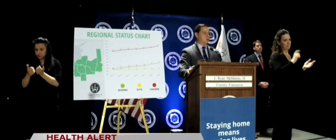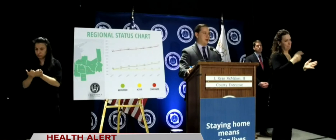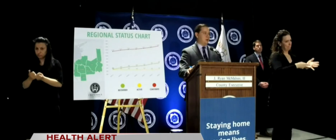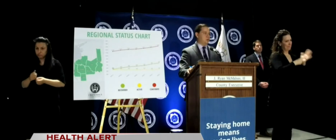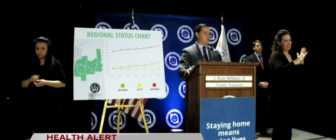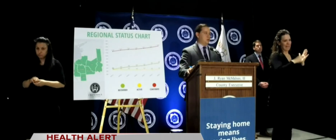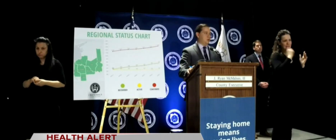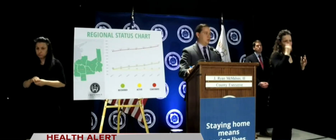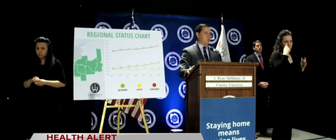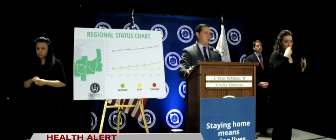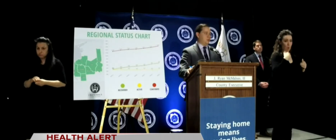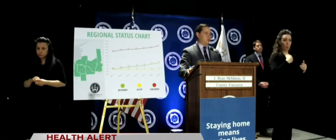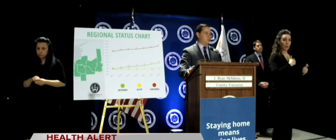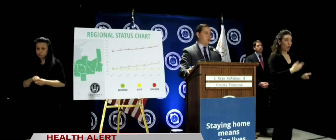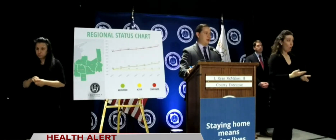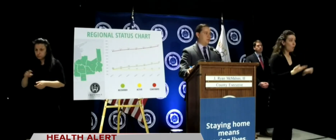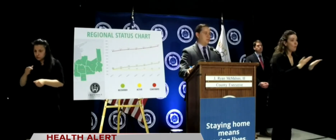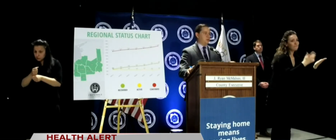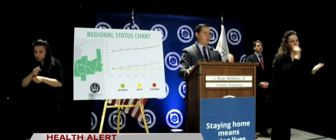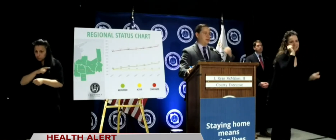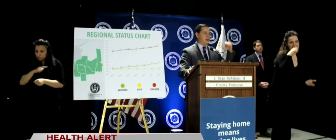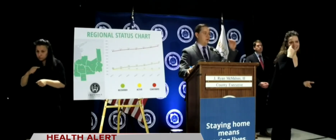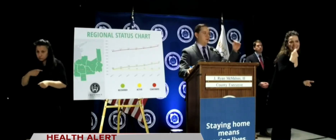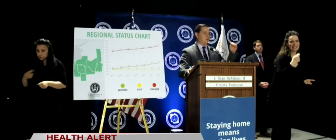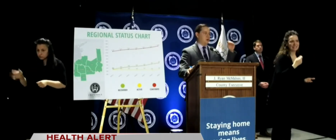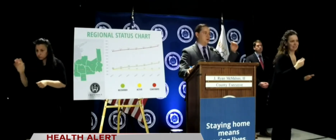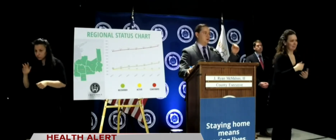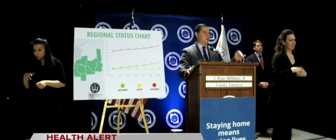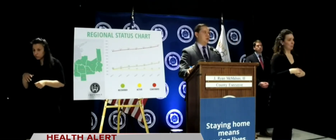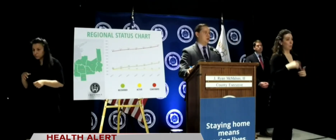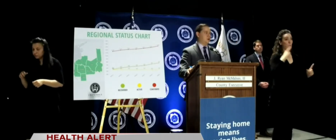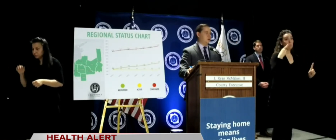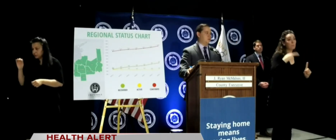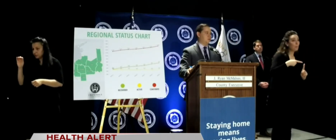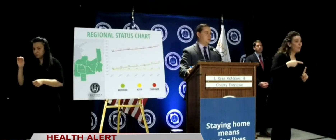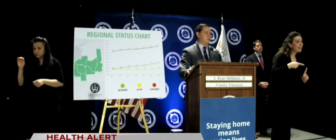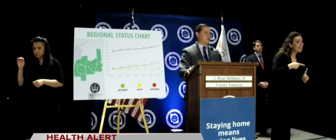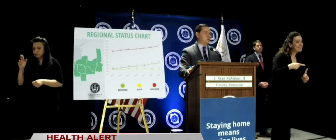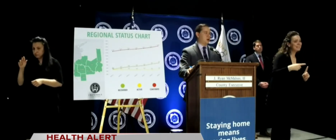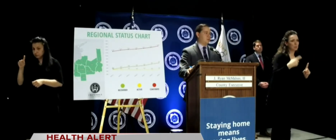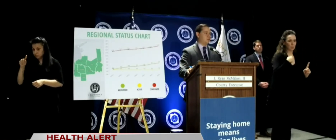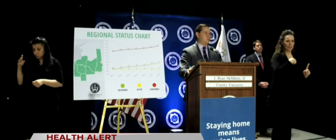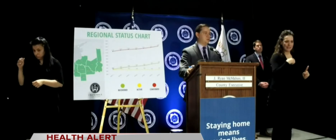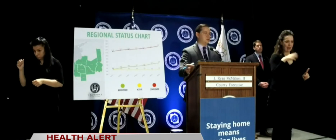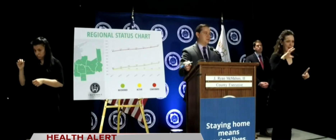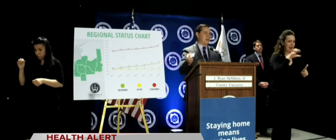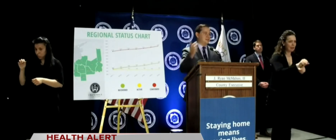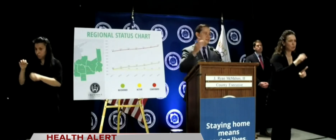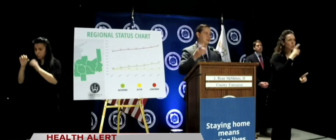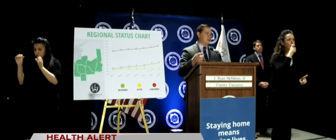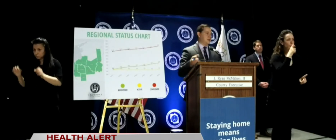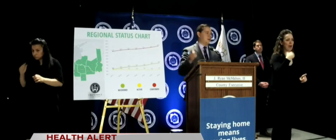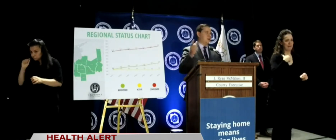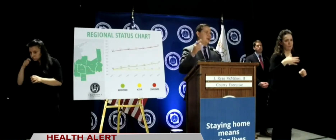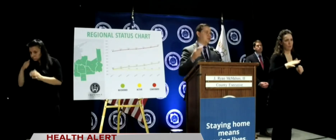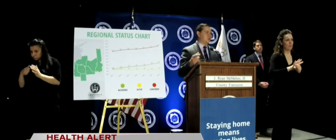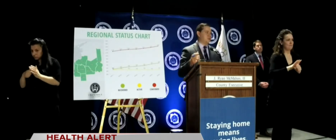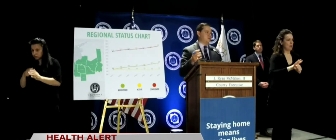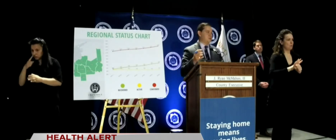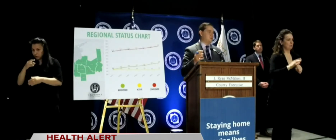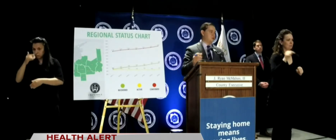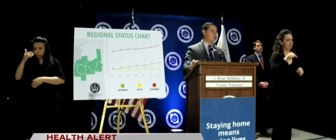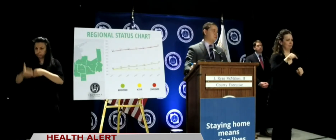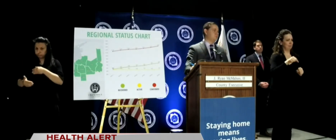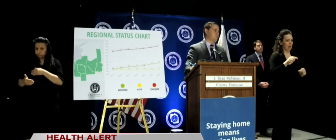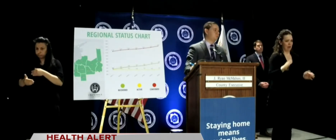hands around when there is a problem, and we're getting out in front of potential problems due to the density and the nature of